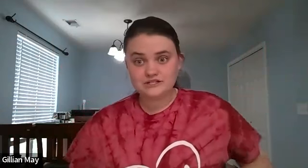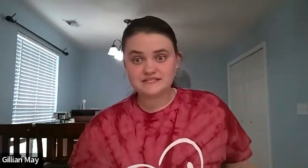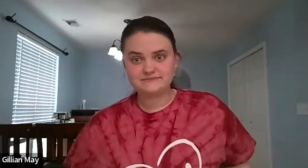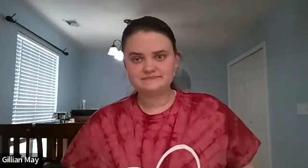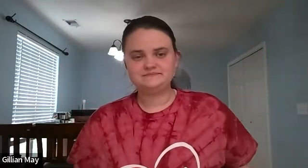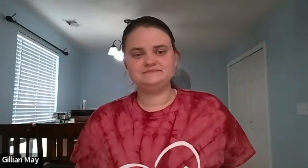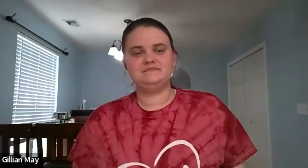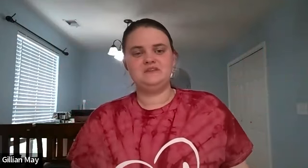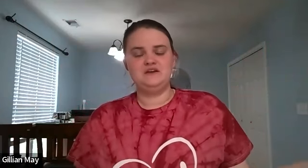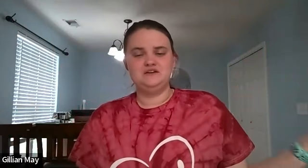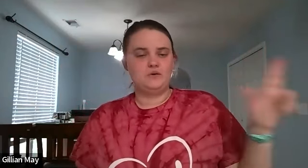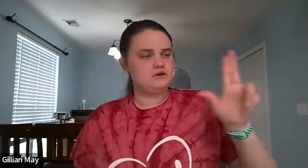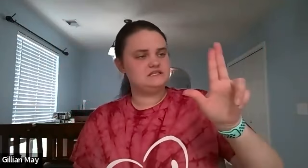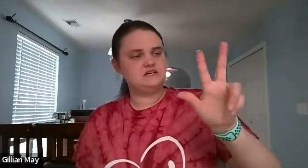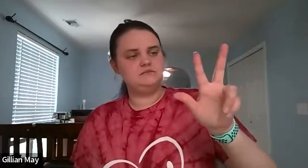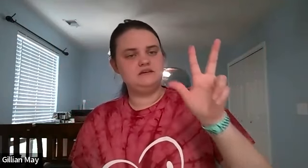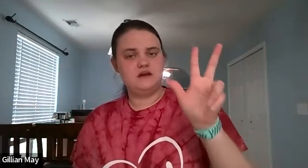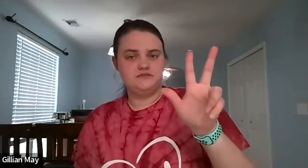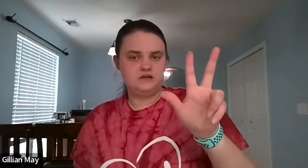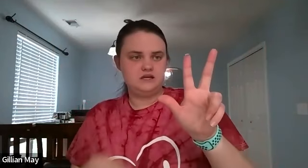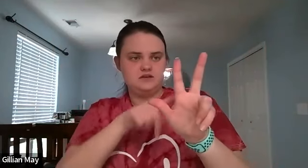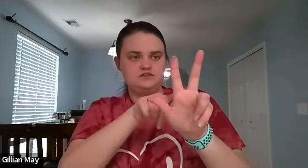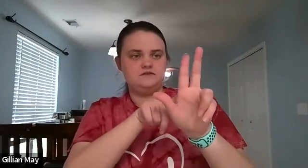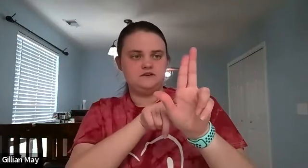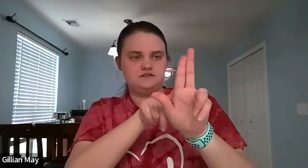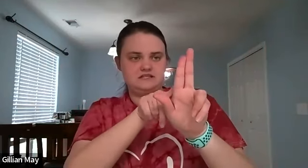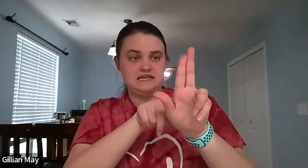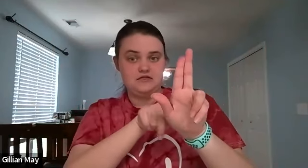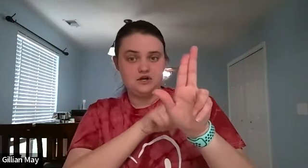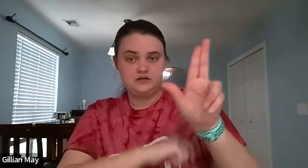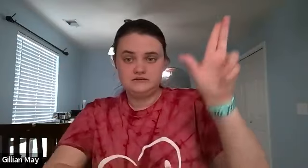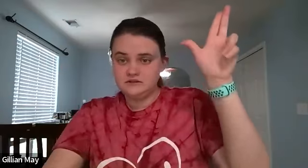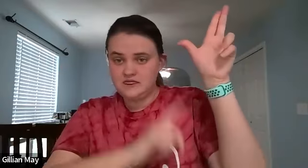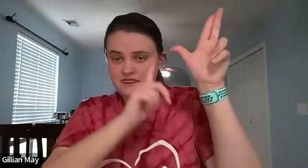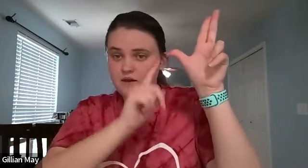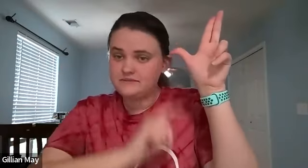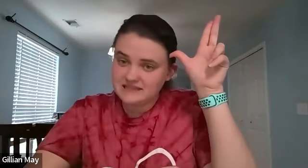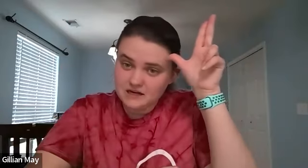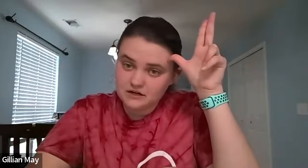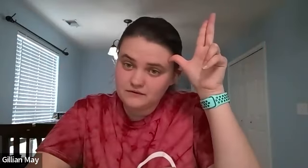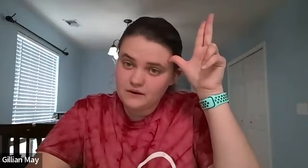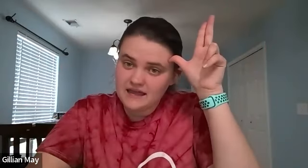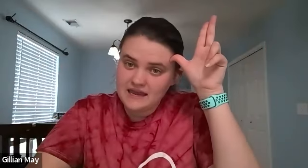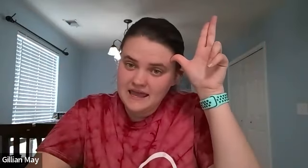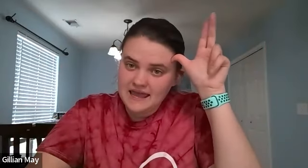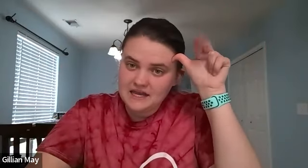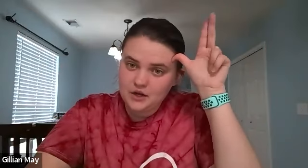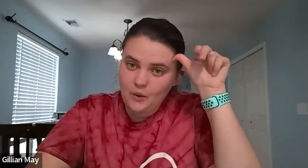horse. So horse is going to be that 3. Your 2 fingers are together. Thumb is again on your forehead, and you go